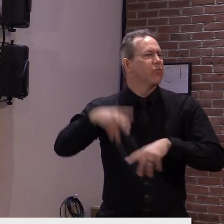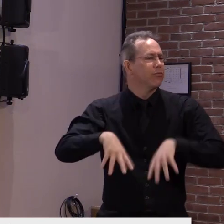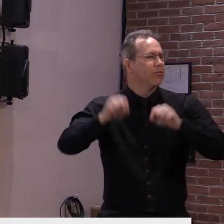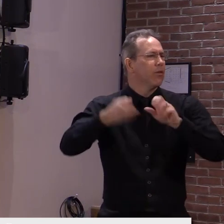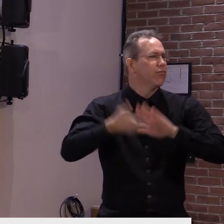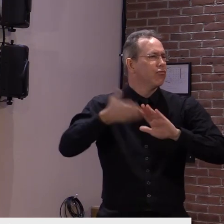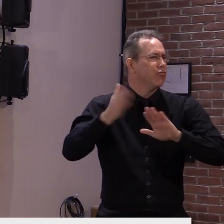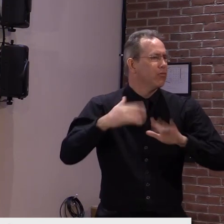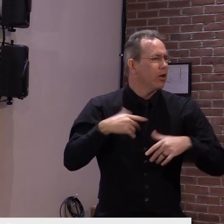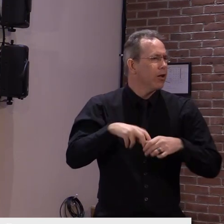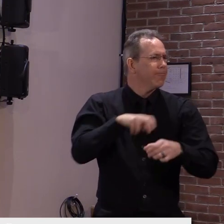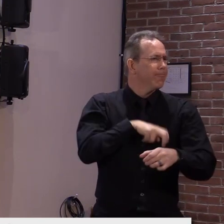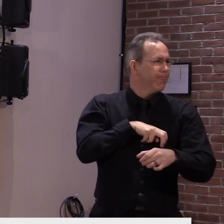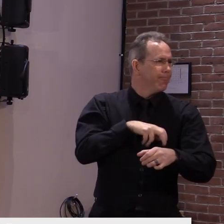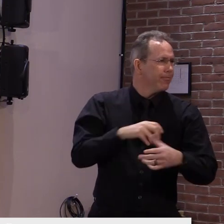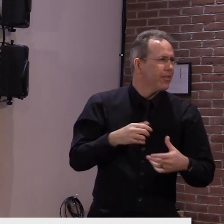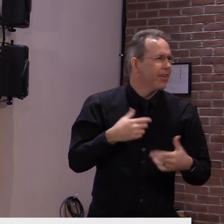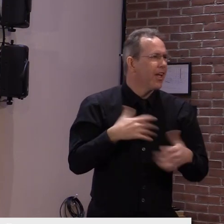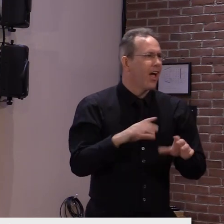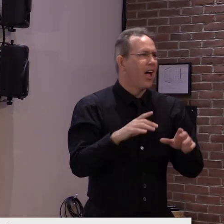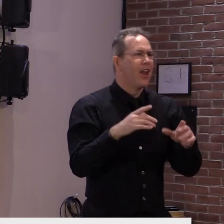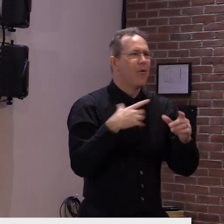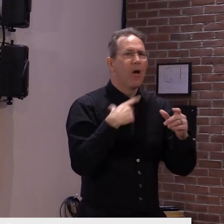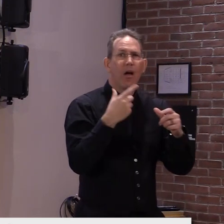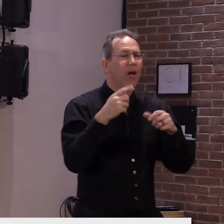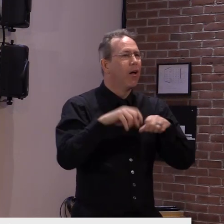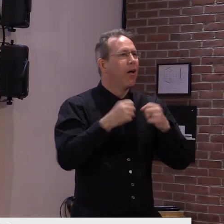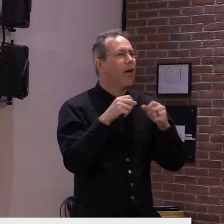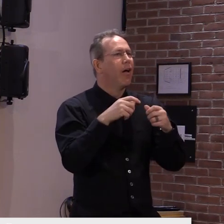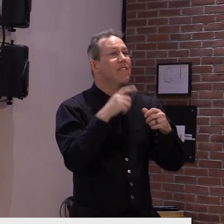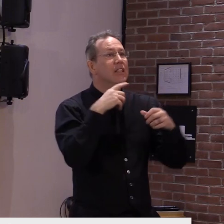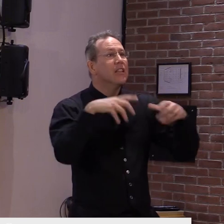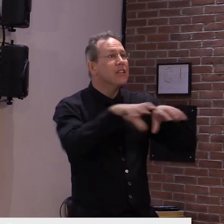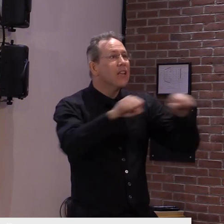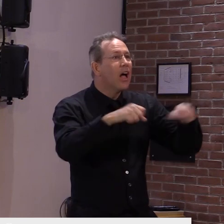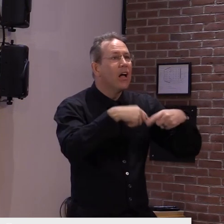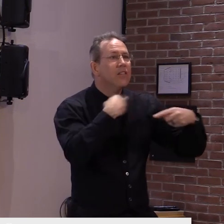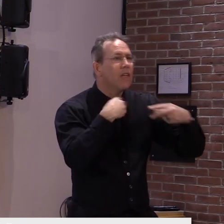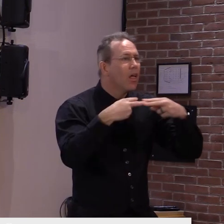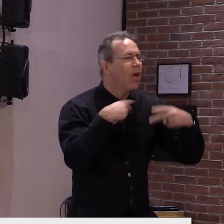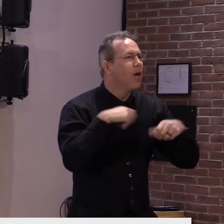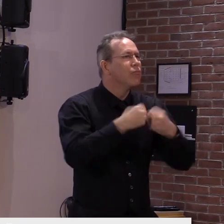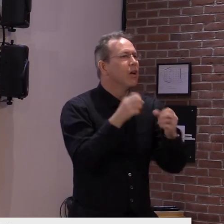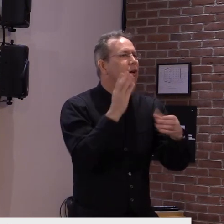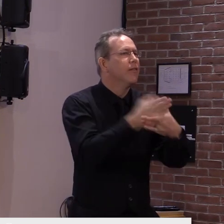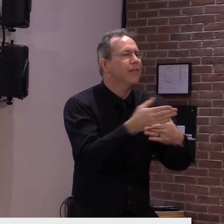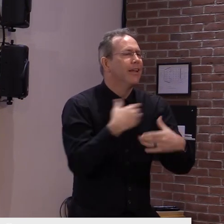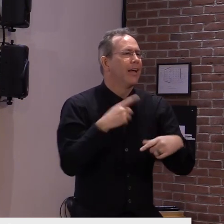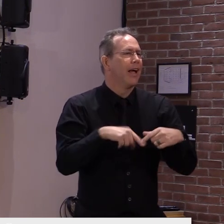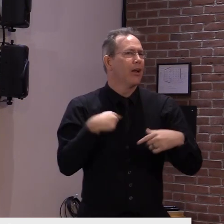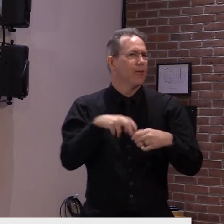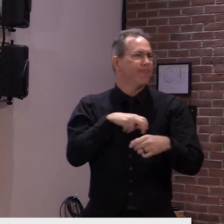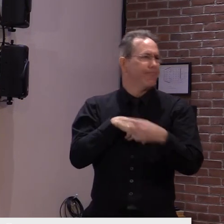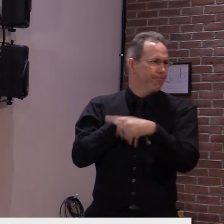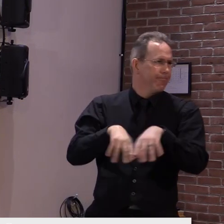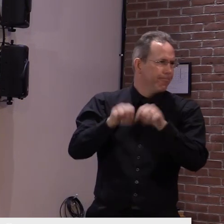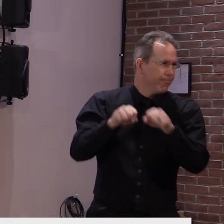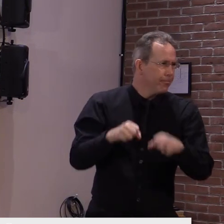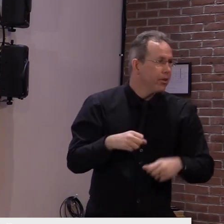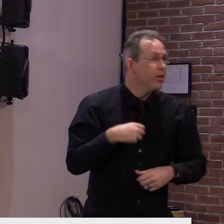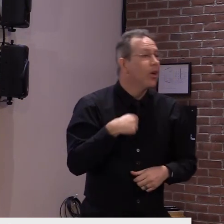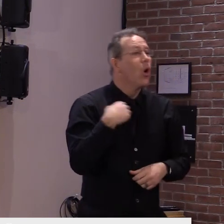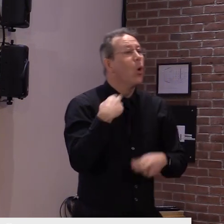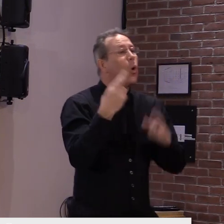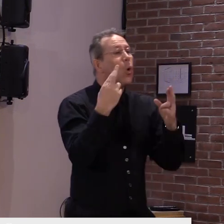tie, she can, and we got forward on the bill, and hopefully that relief will be coming soon.